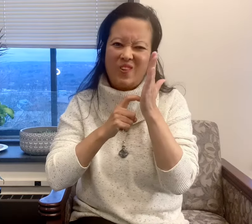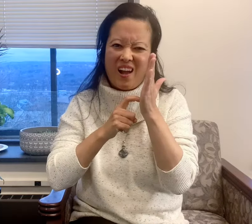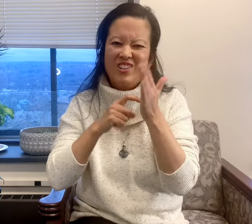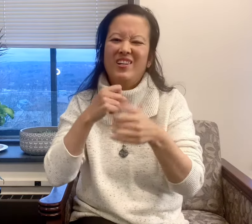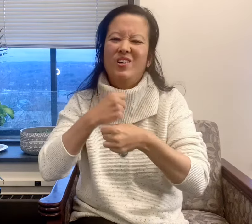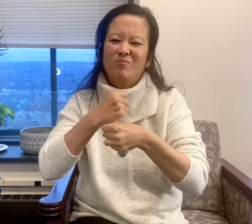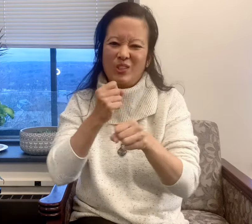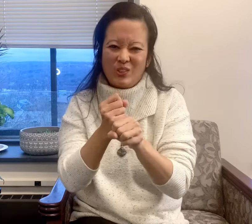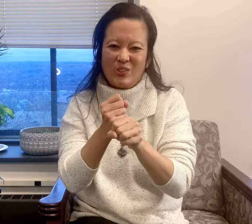discrimination.